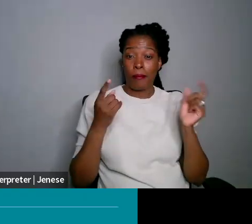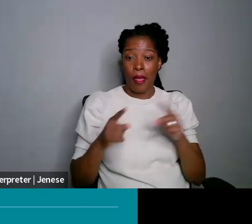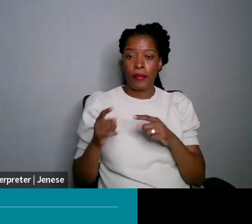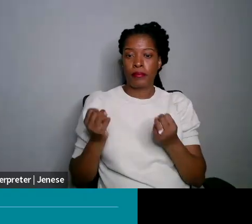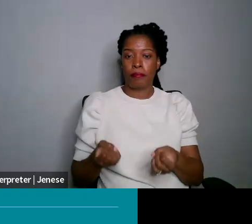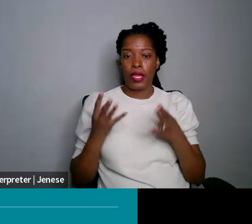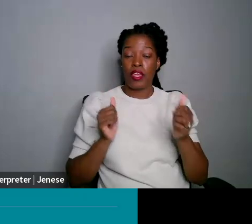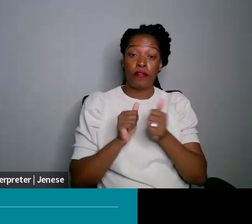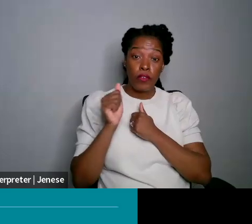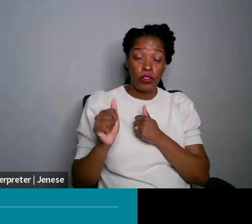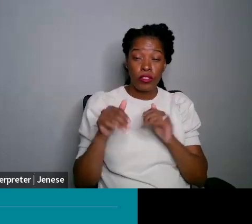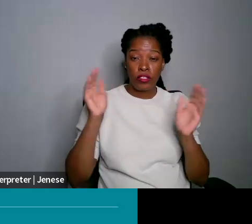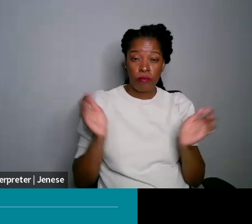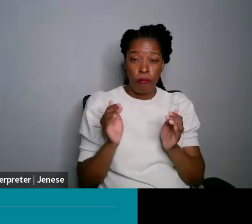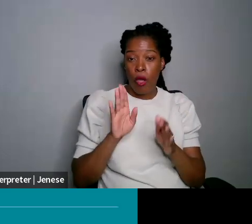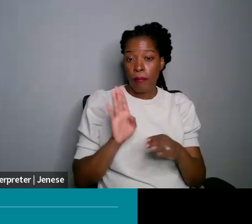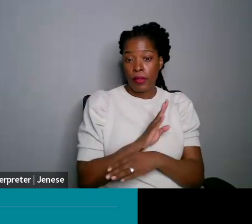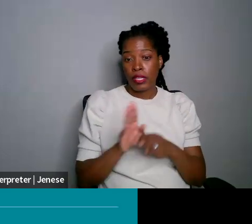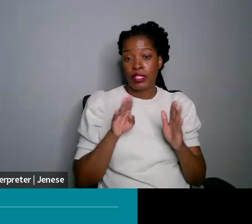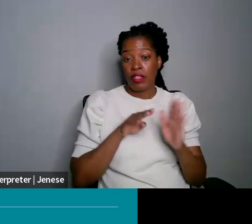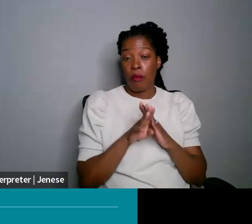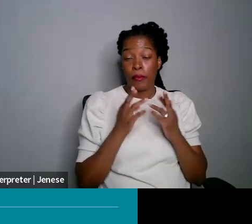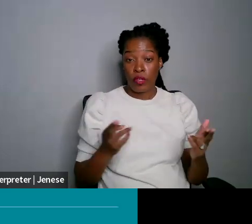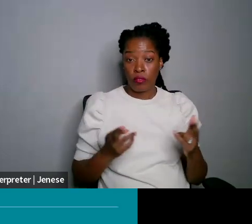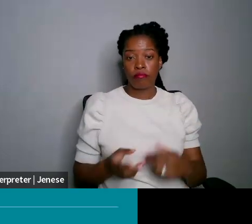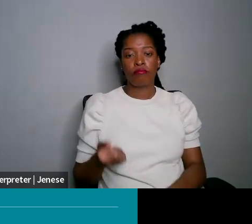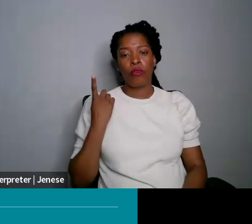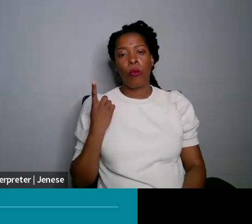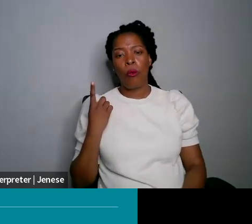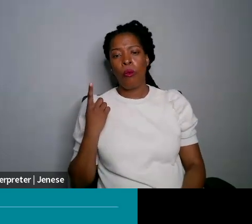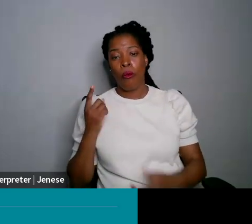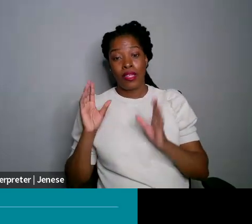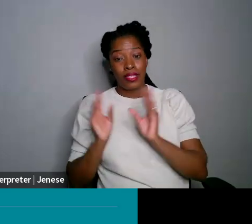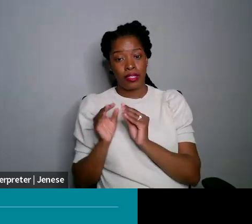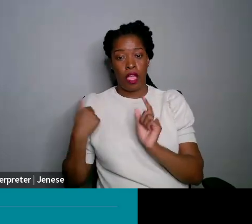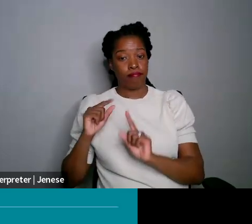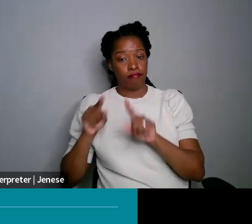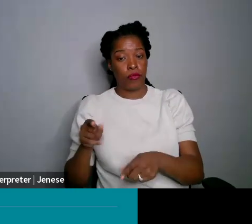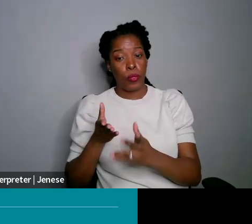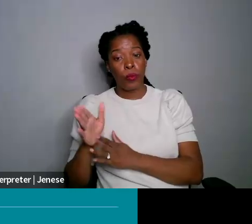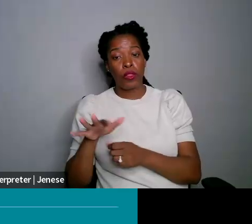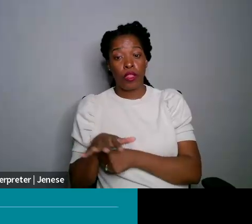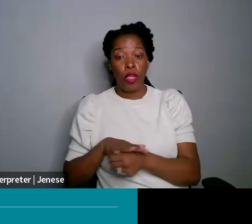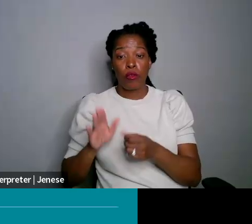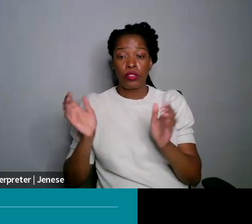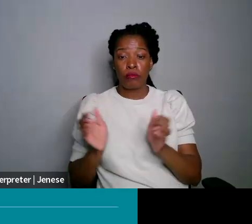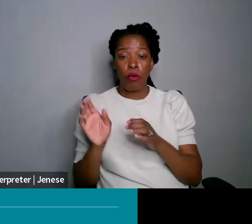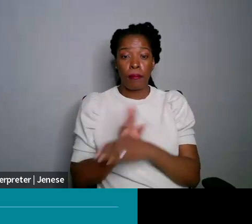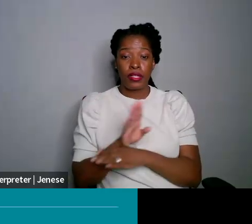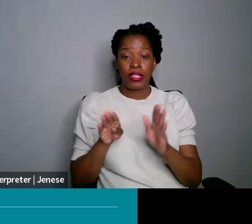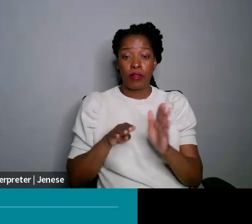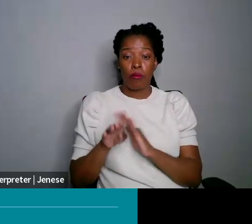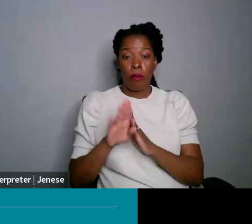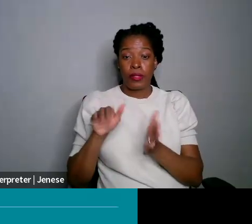development resources. One of the sessions I attended through the local small business development centers mentioned needing at